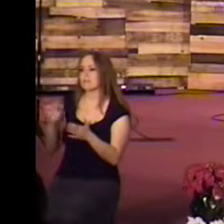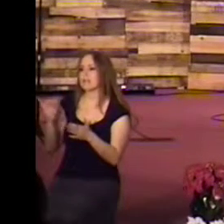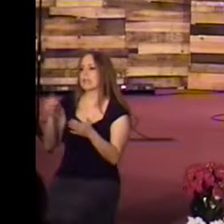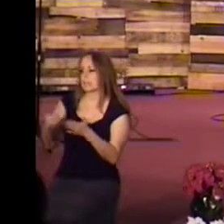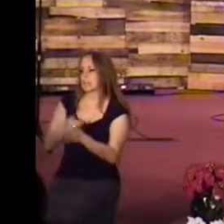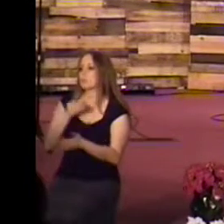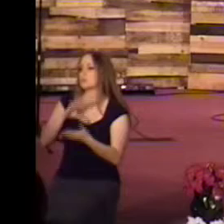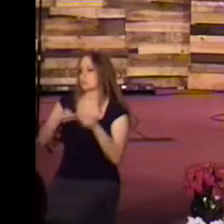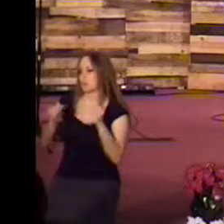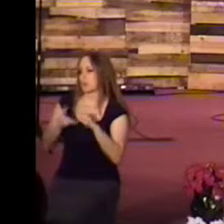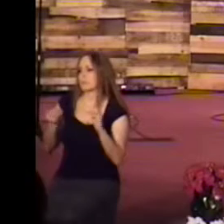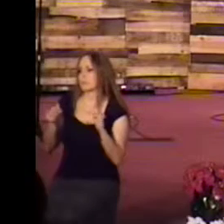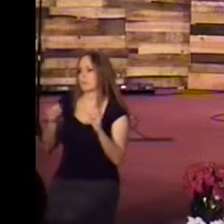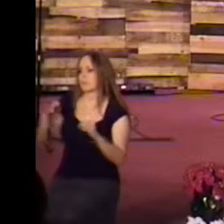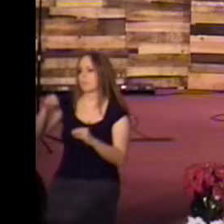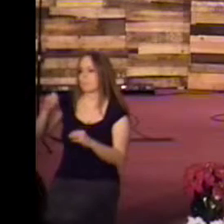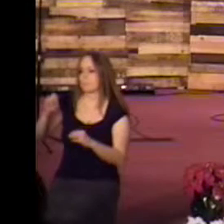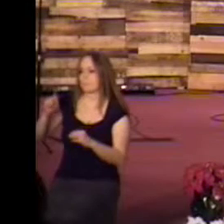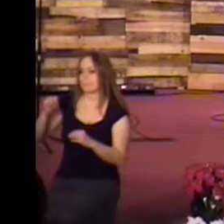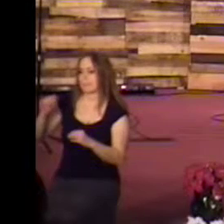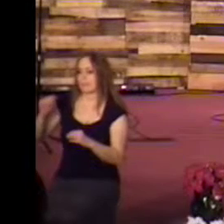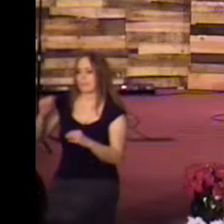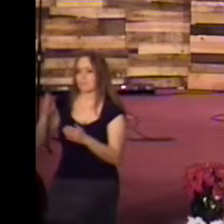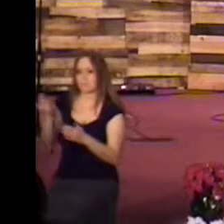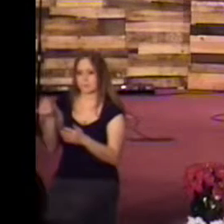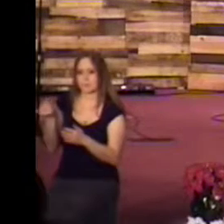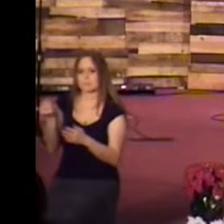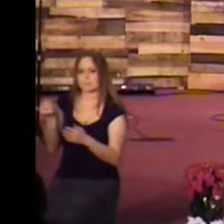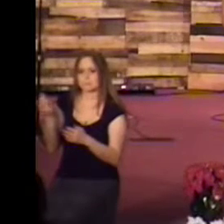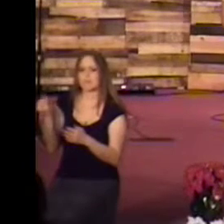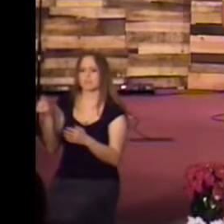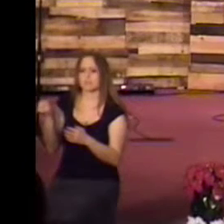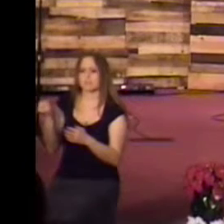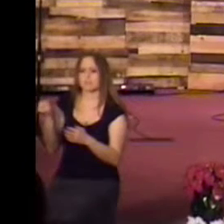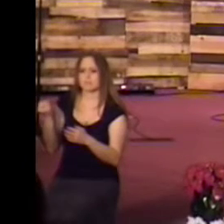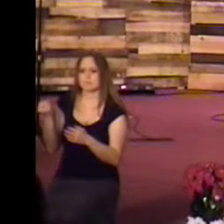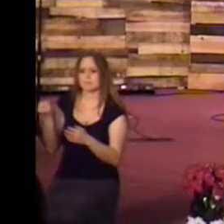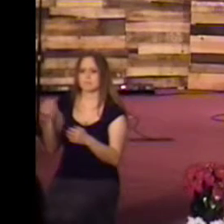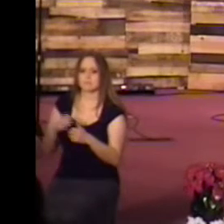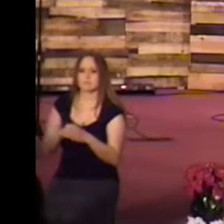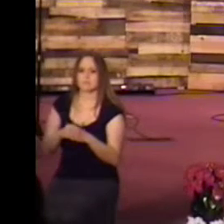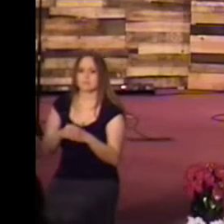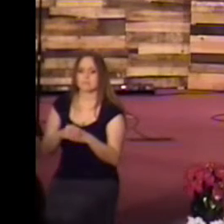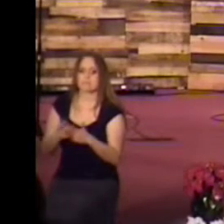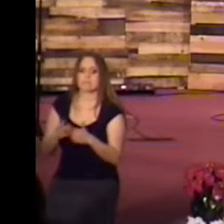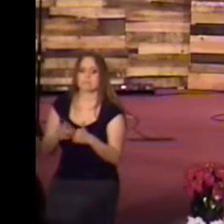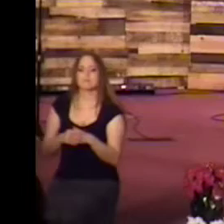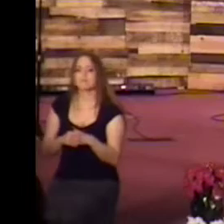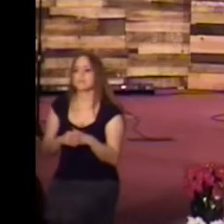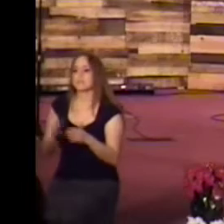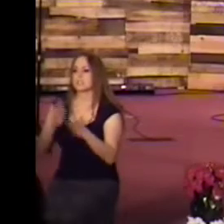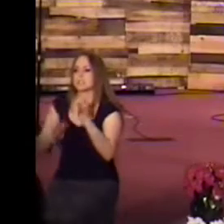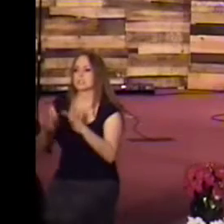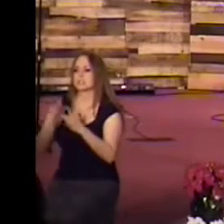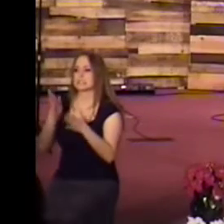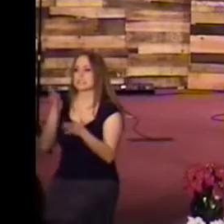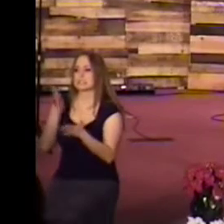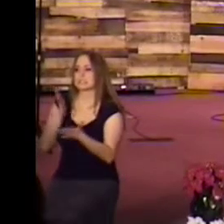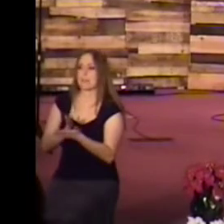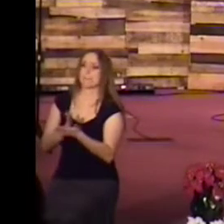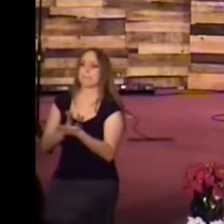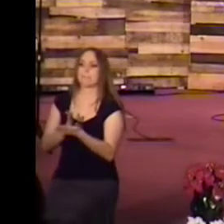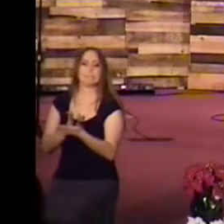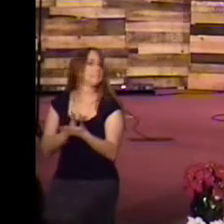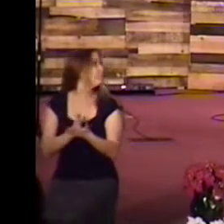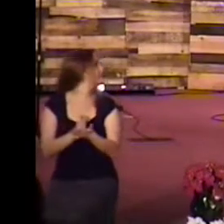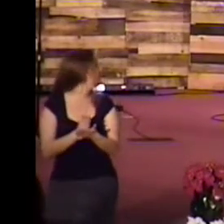in Matthew 14. It's a pretty cool story, and this is a moment where Jesus stops the bad